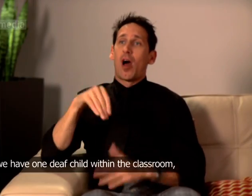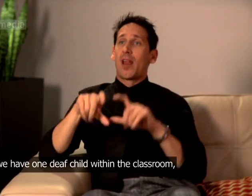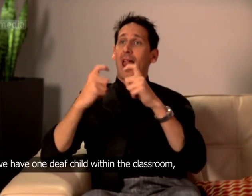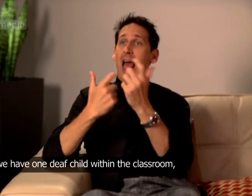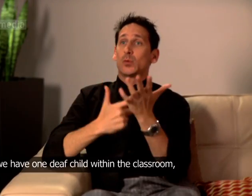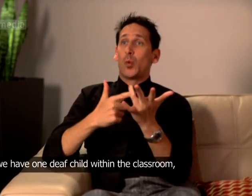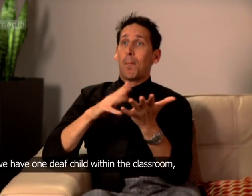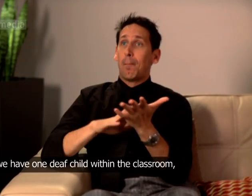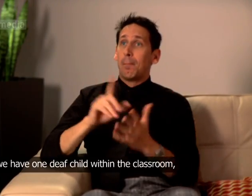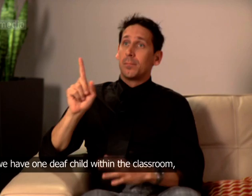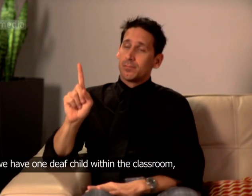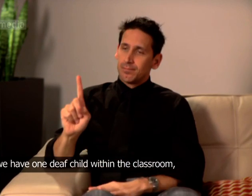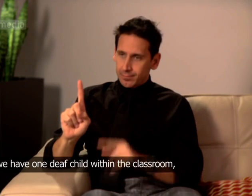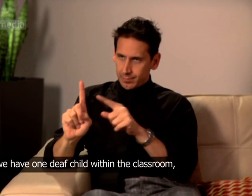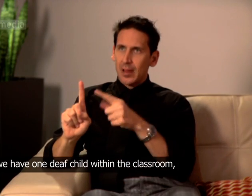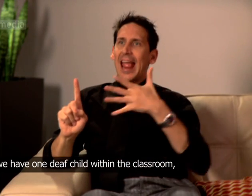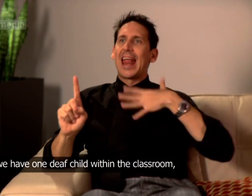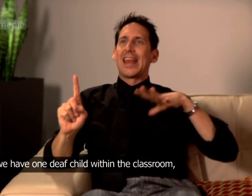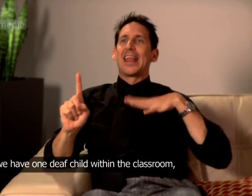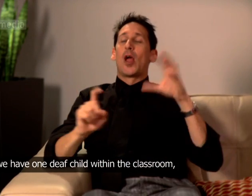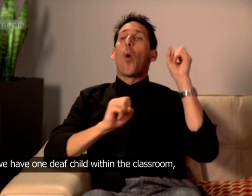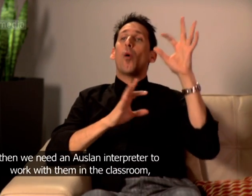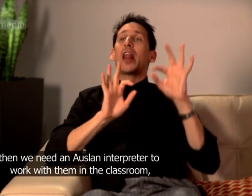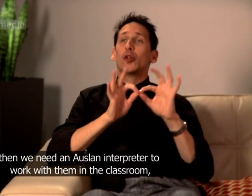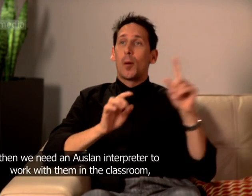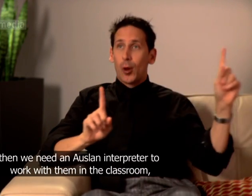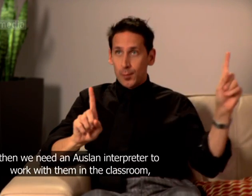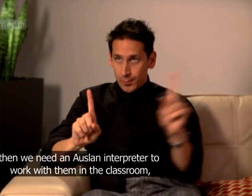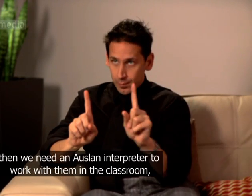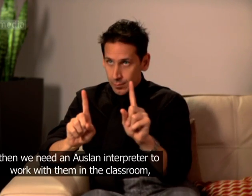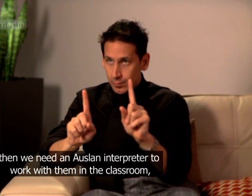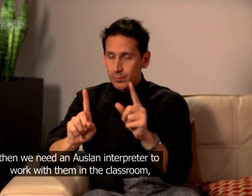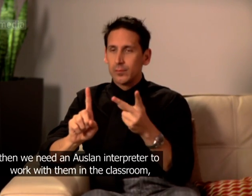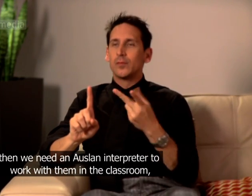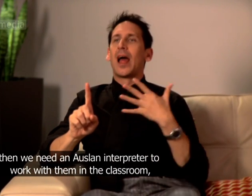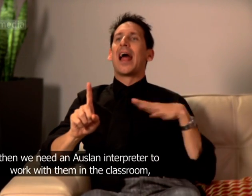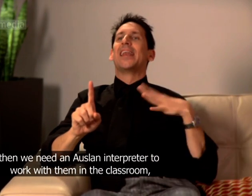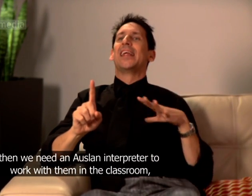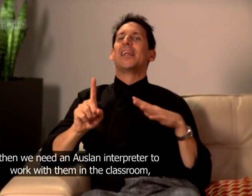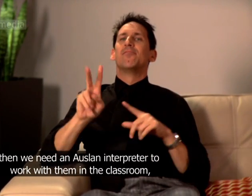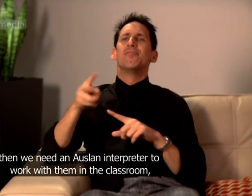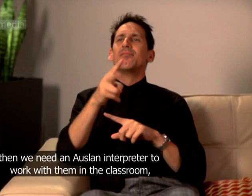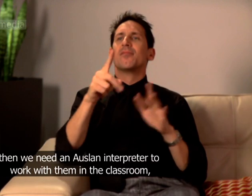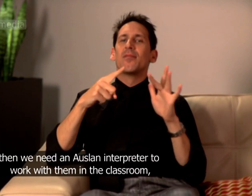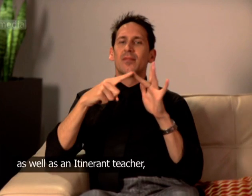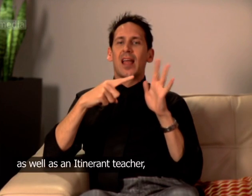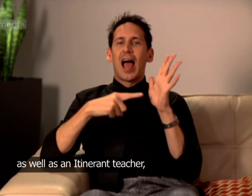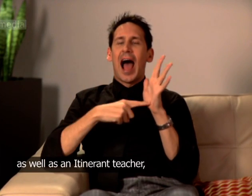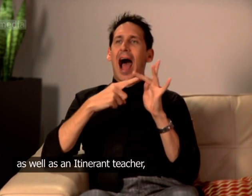have one deaf child within the classroom, then we need an Auslan interpreter to work with them in the classroom, as well